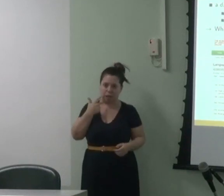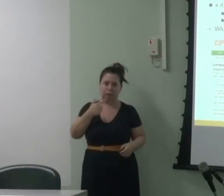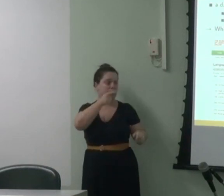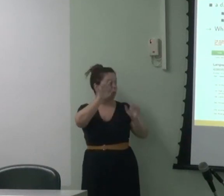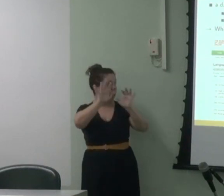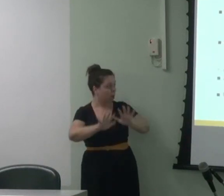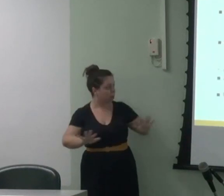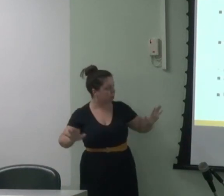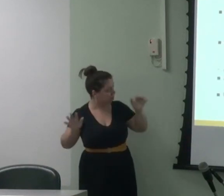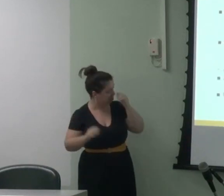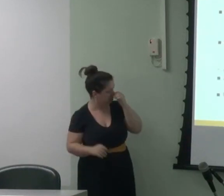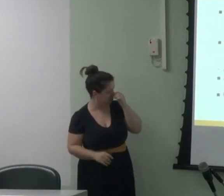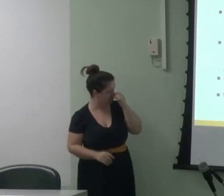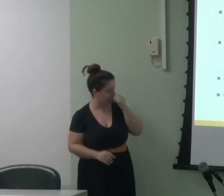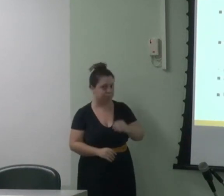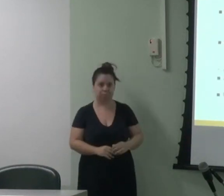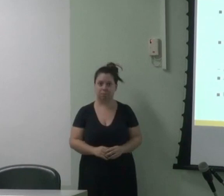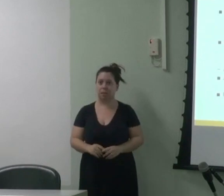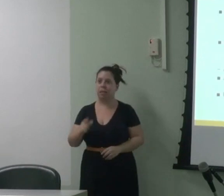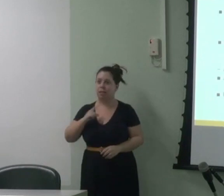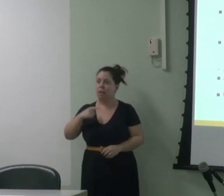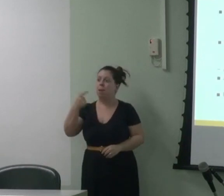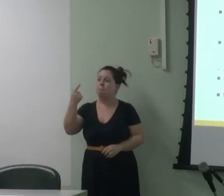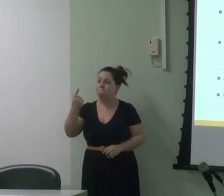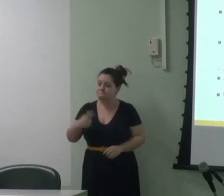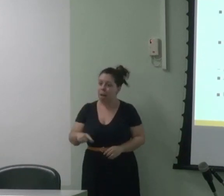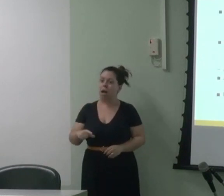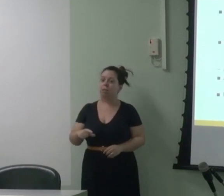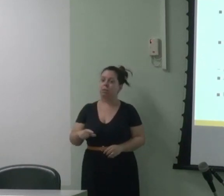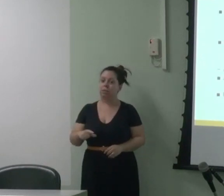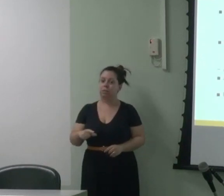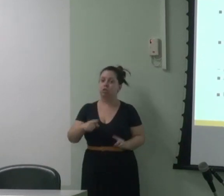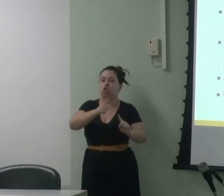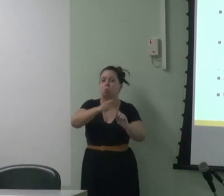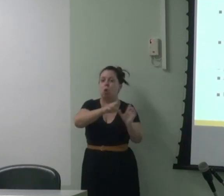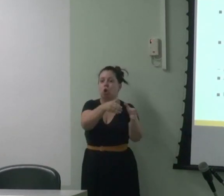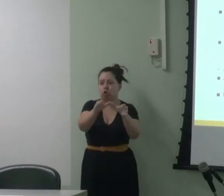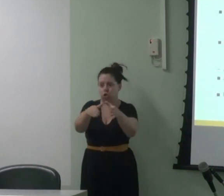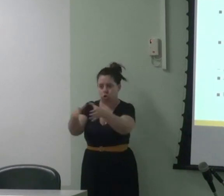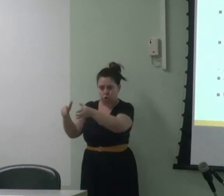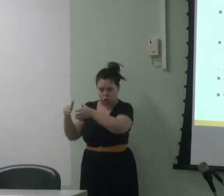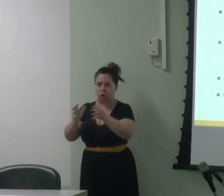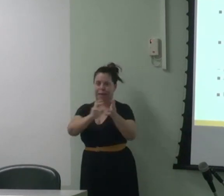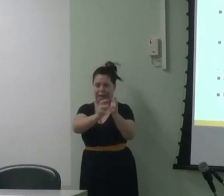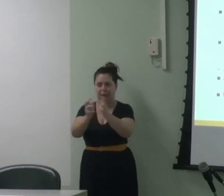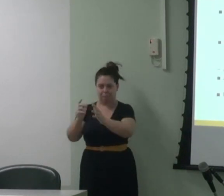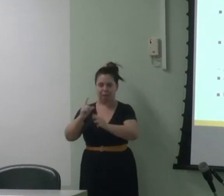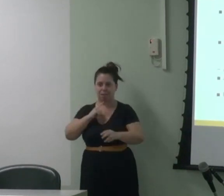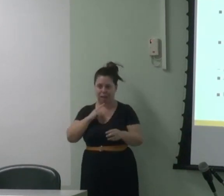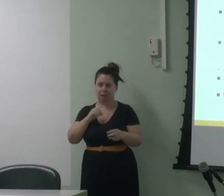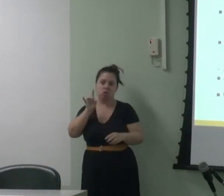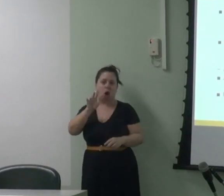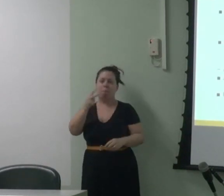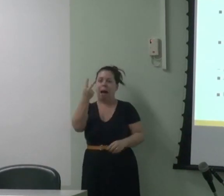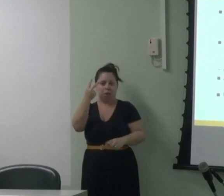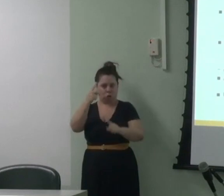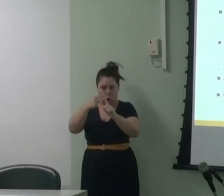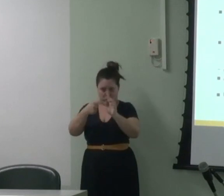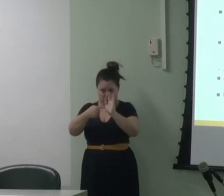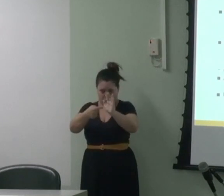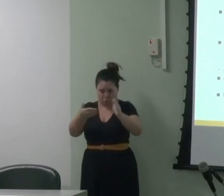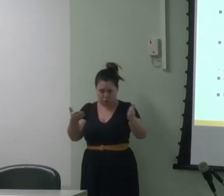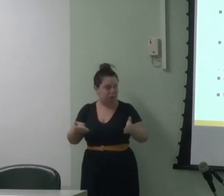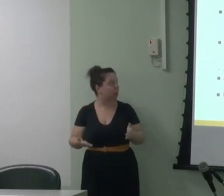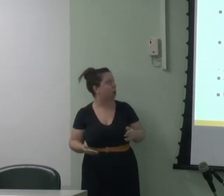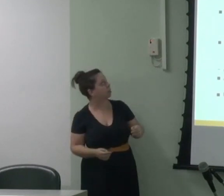There are more typological databases. I name here just two more. GramBank, which is a follower of